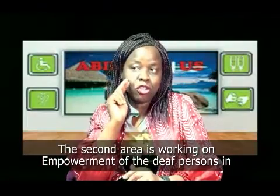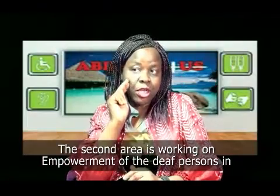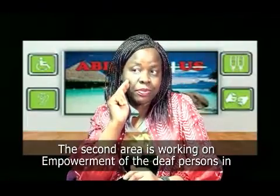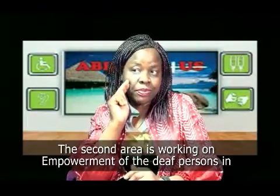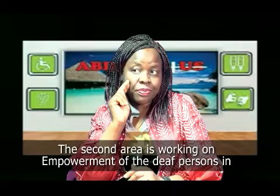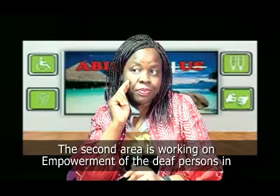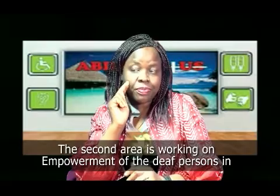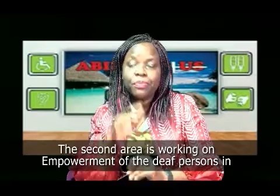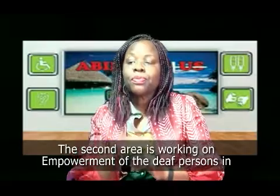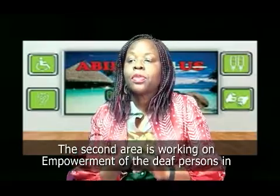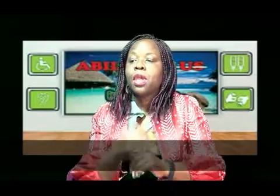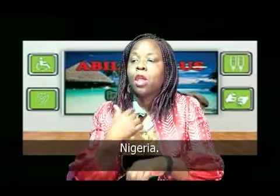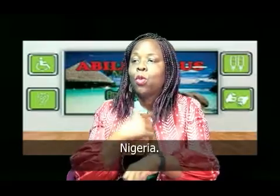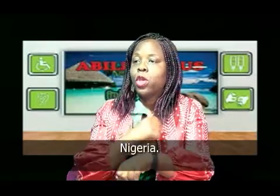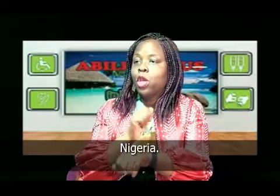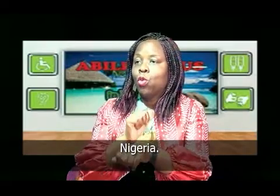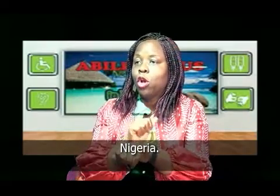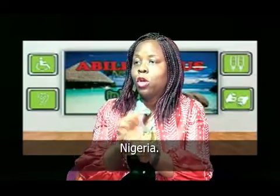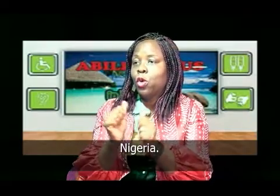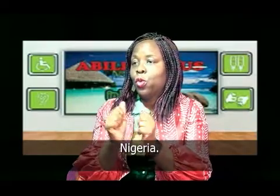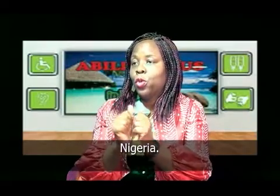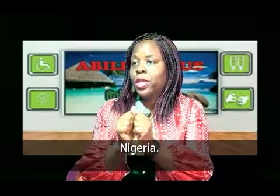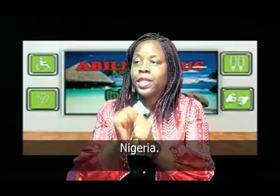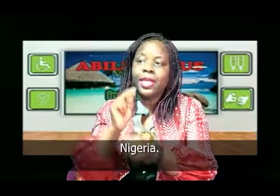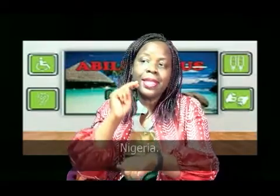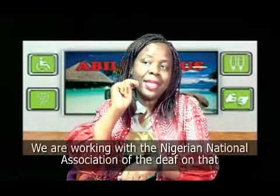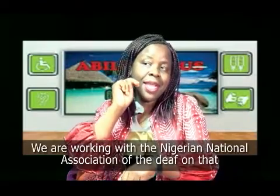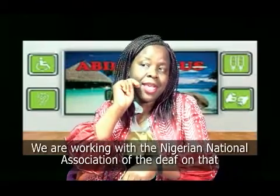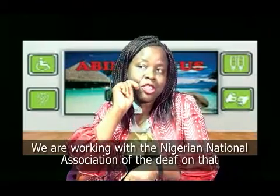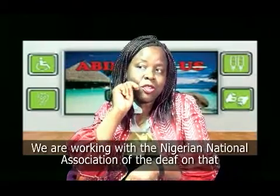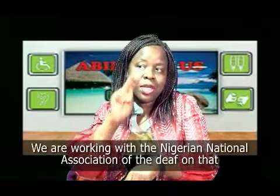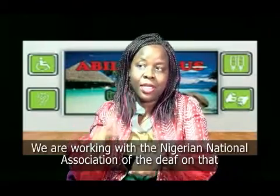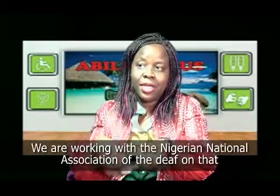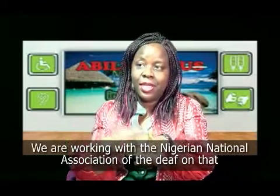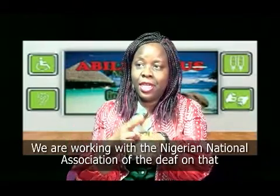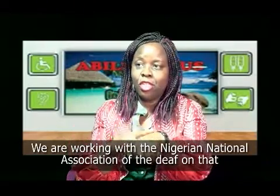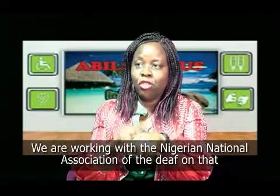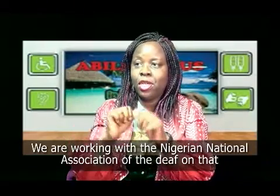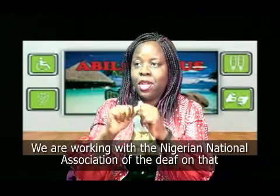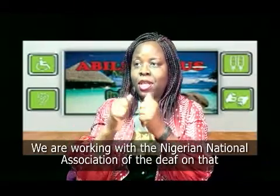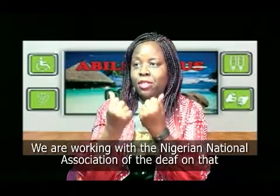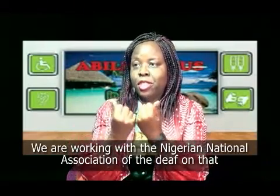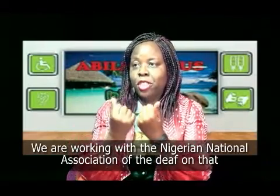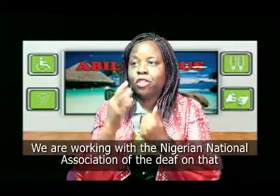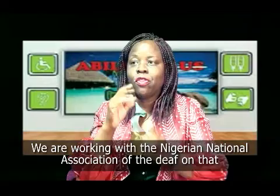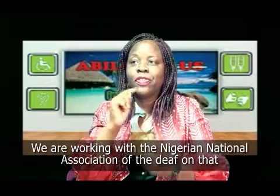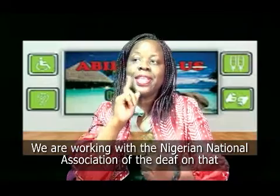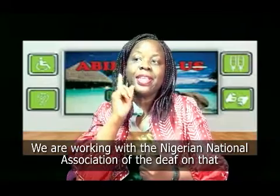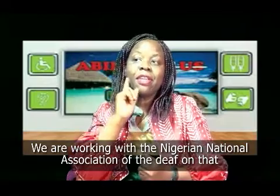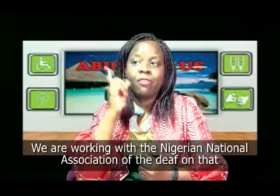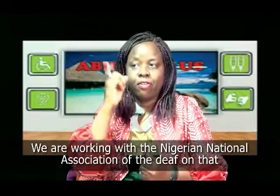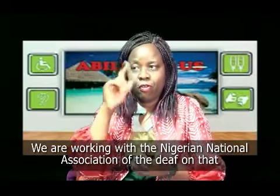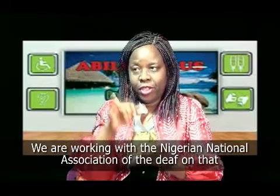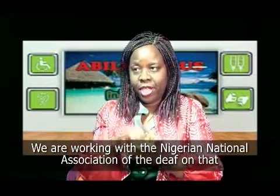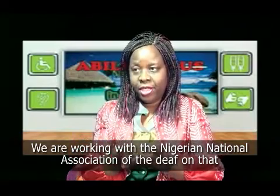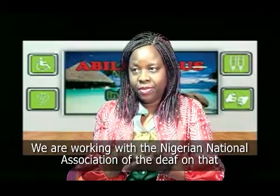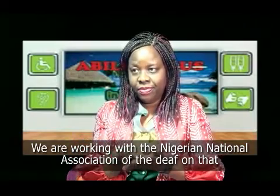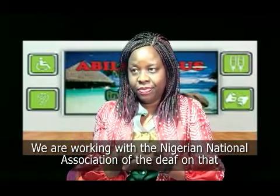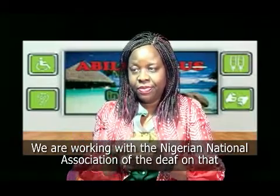empowerment of deaf persons in Nigeria. We are working with the Nigerian National Association of the Deaf on